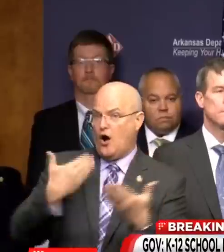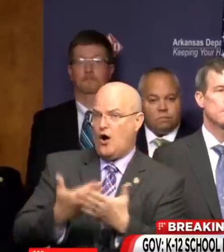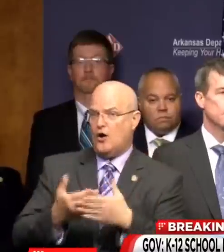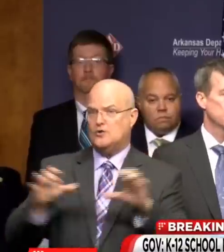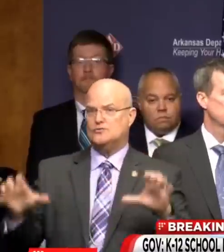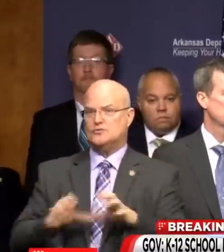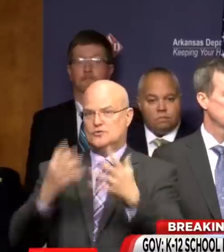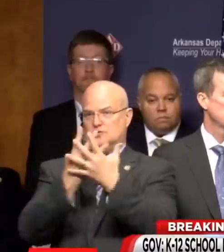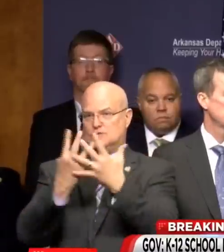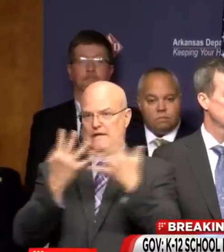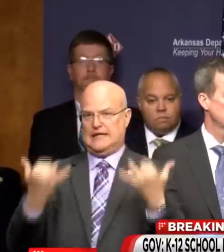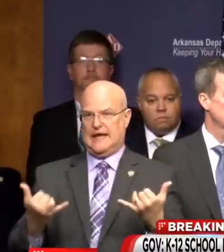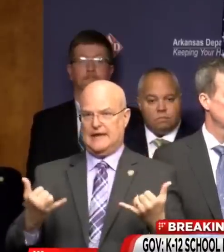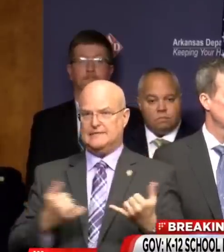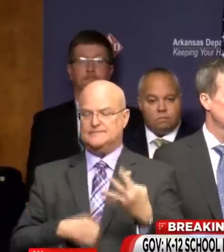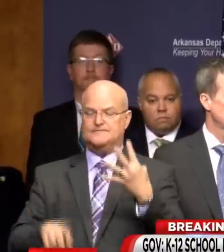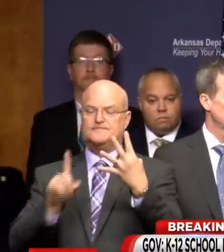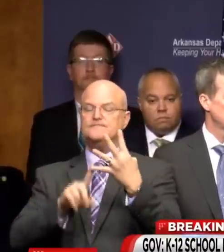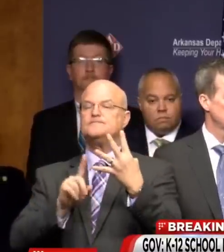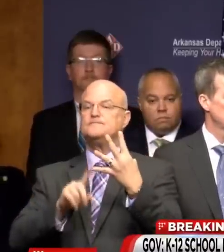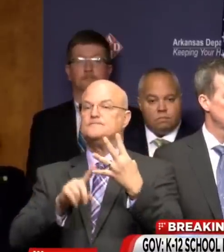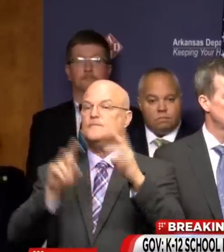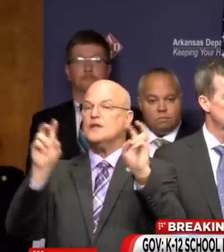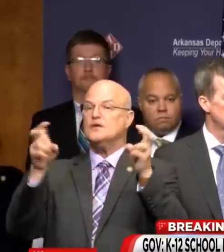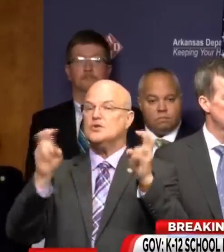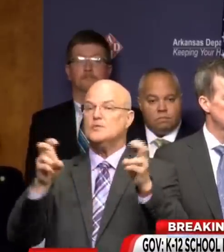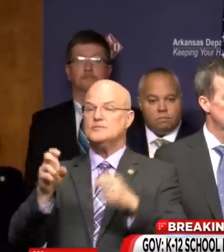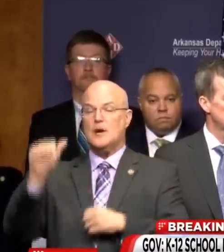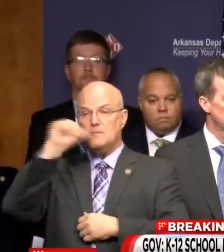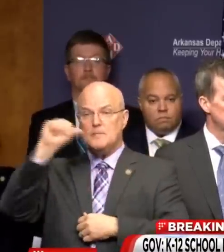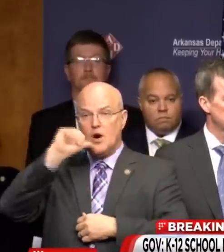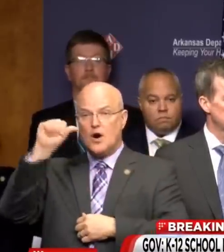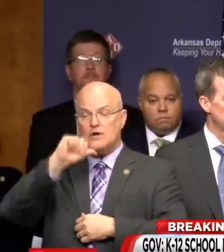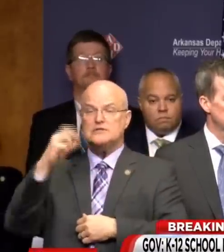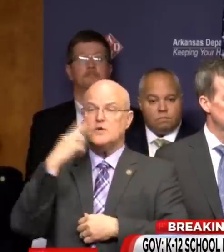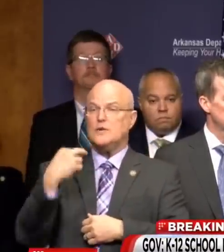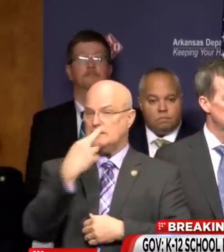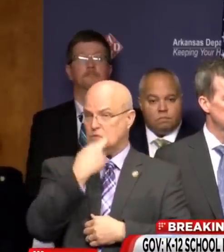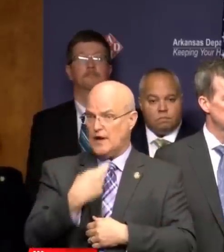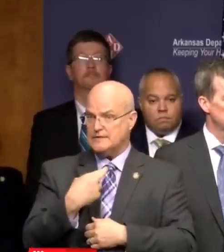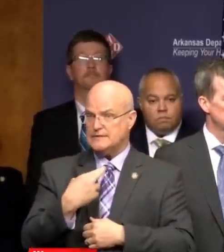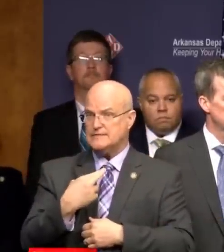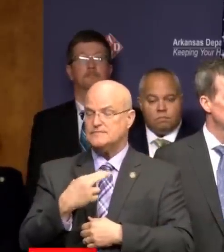these steps. Fourth, in terms of bars and restaurants,